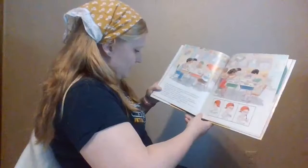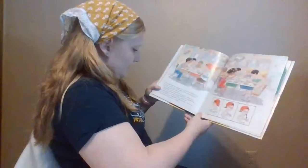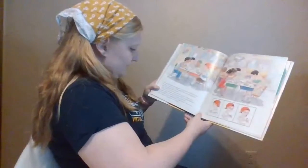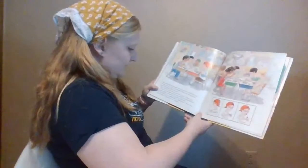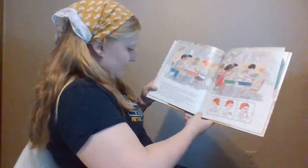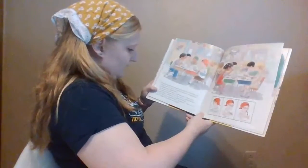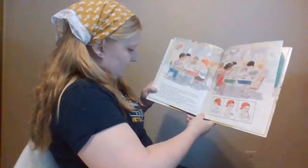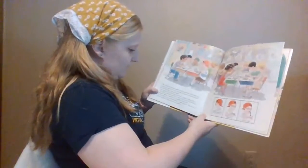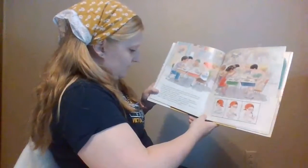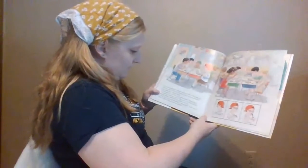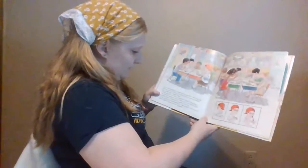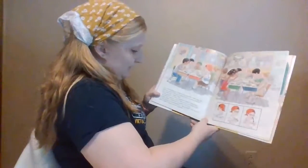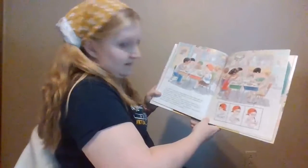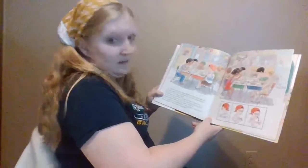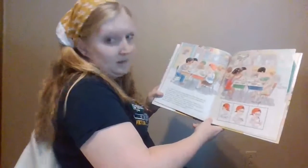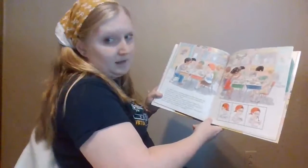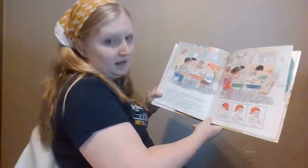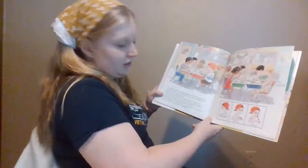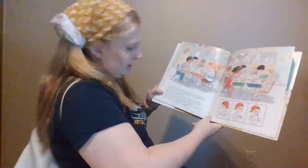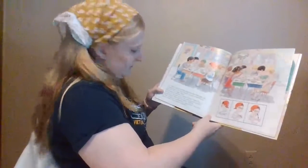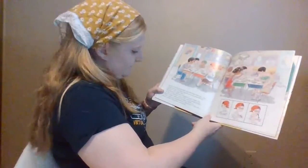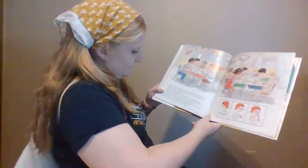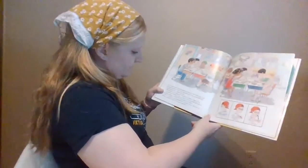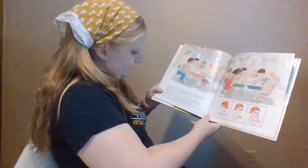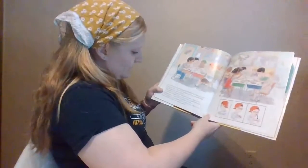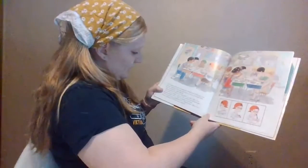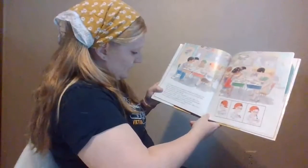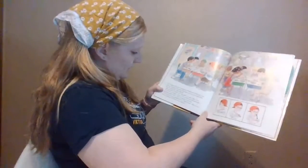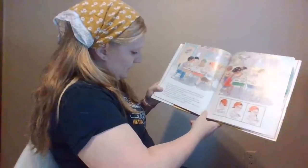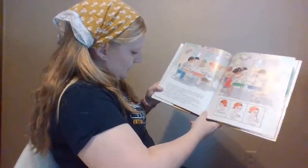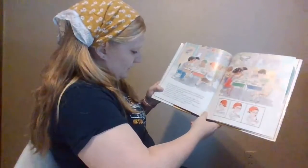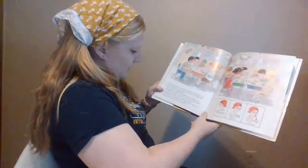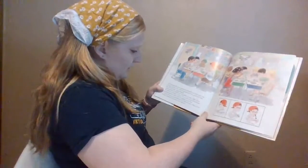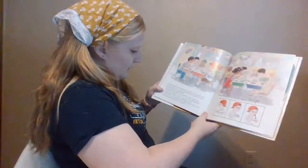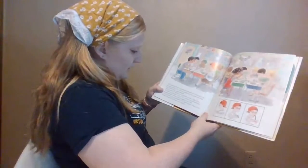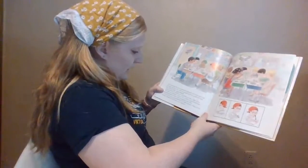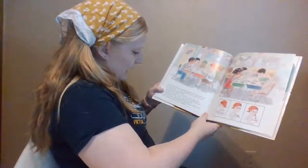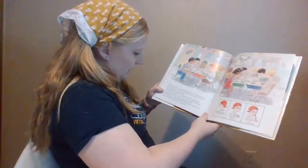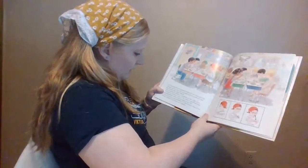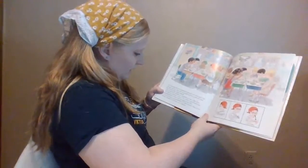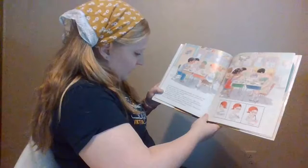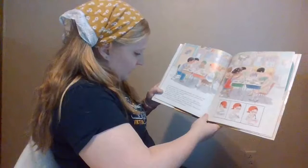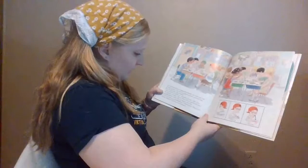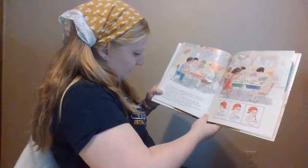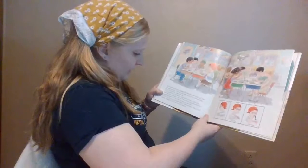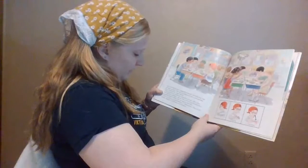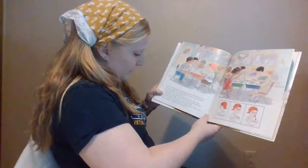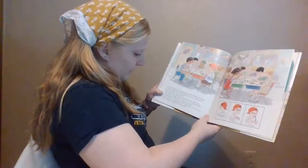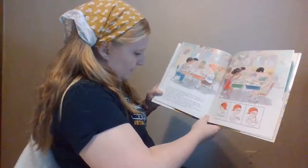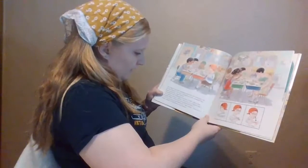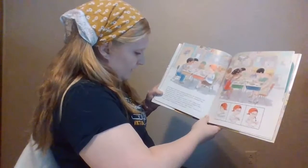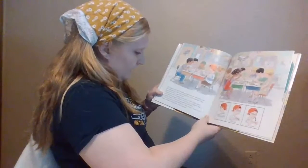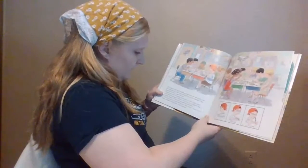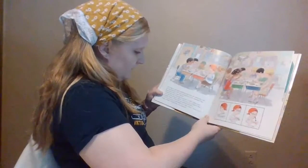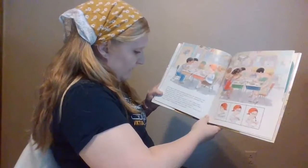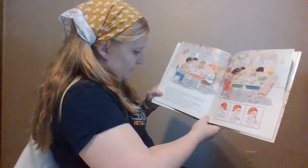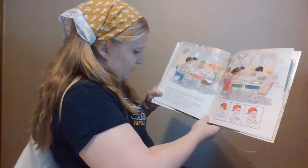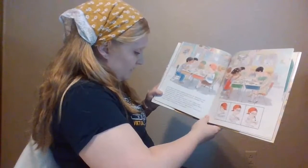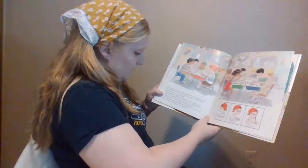I saved it for my stamp collection. I wrote a letter to my grandparents, signs